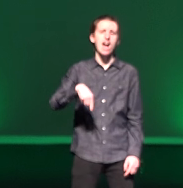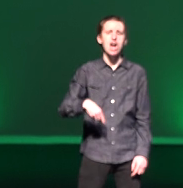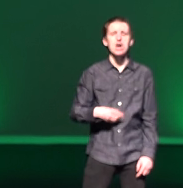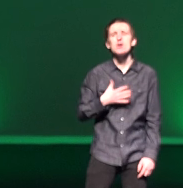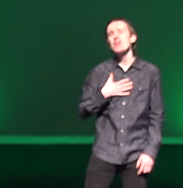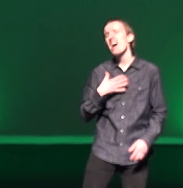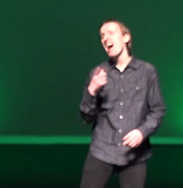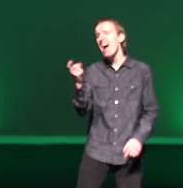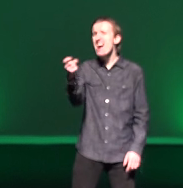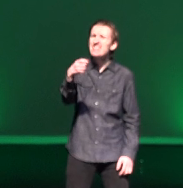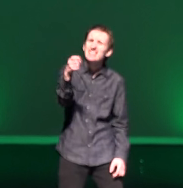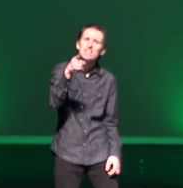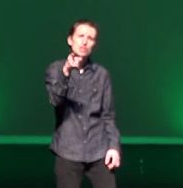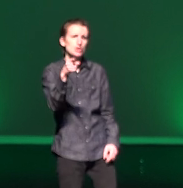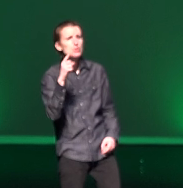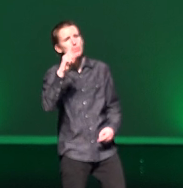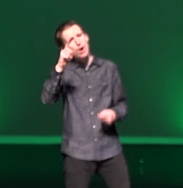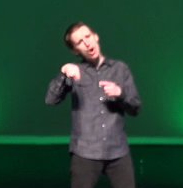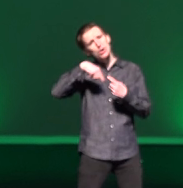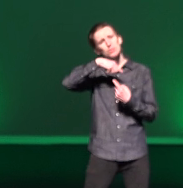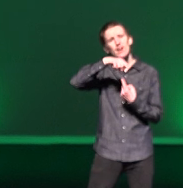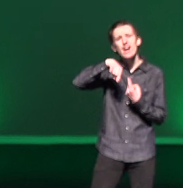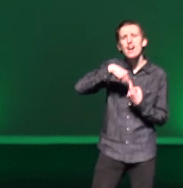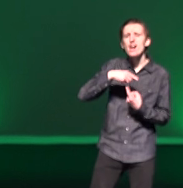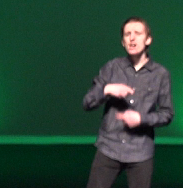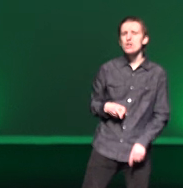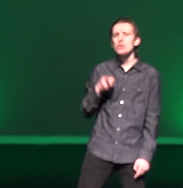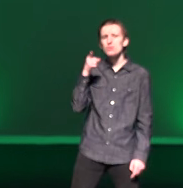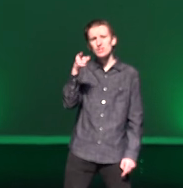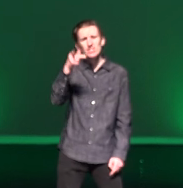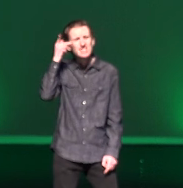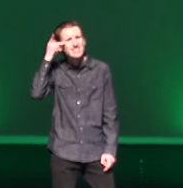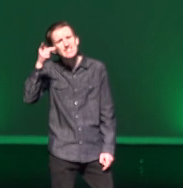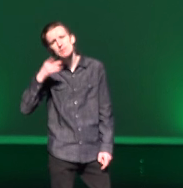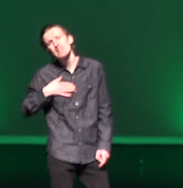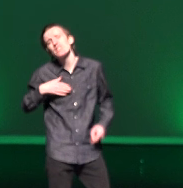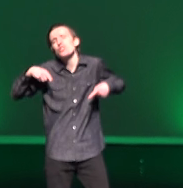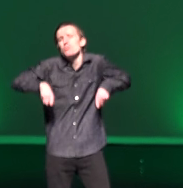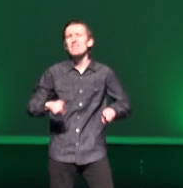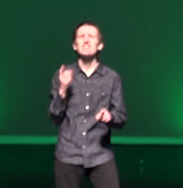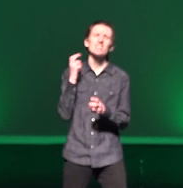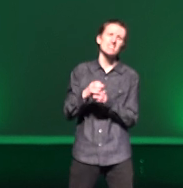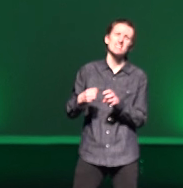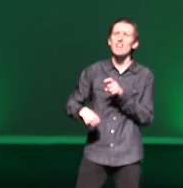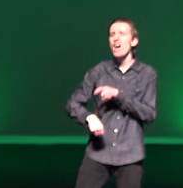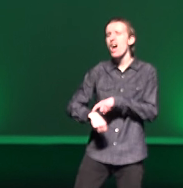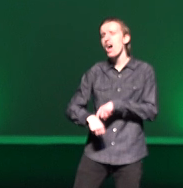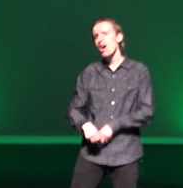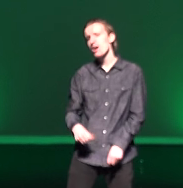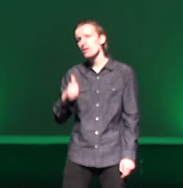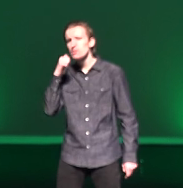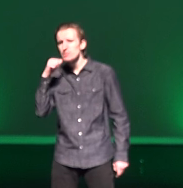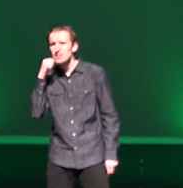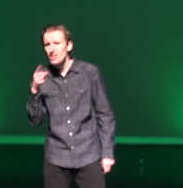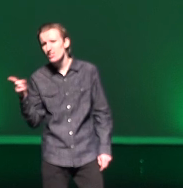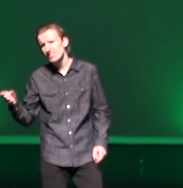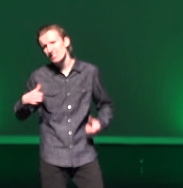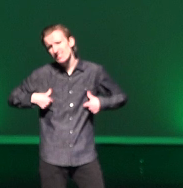I need you around You see me through my darkest time Oh, this is